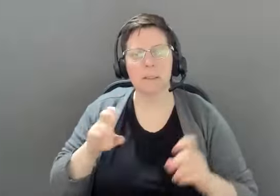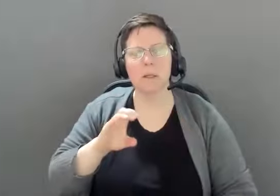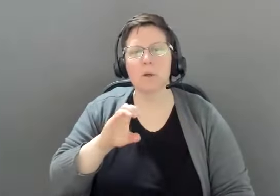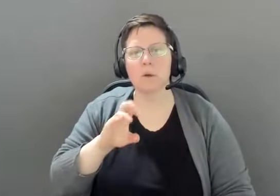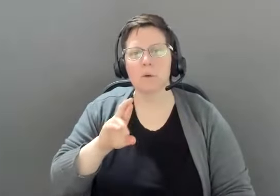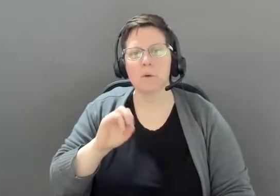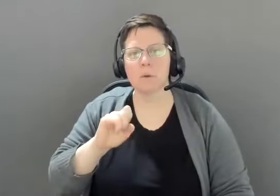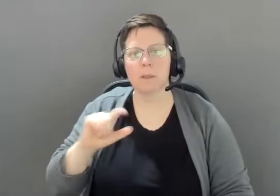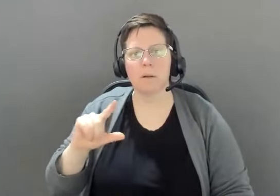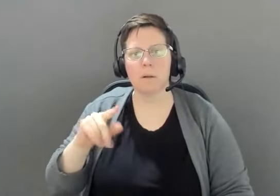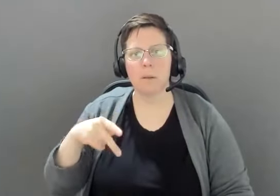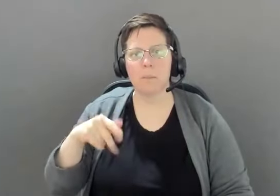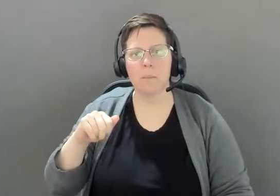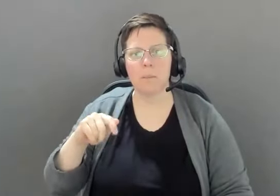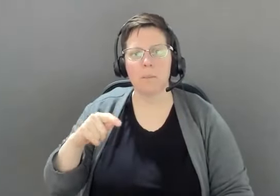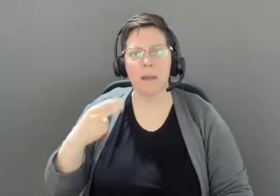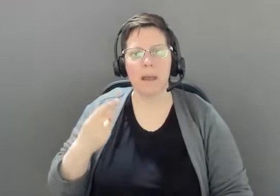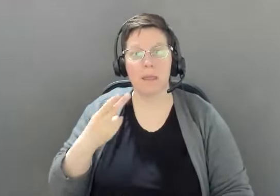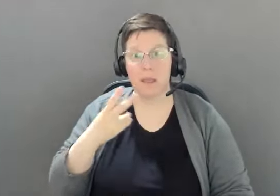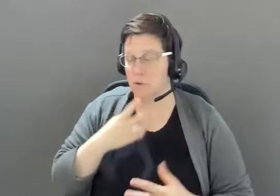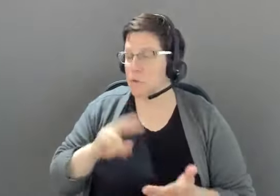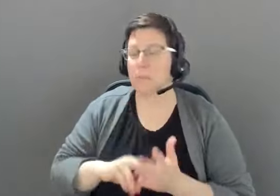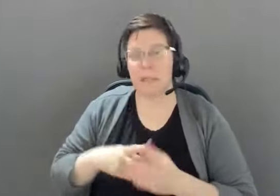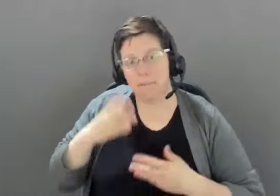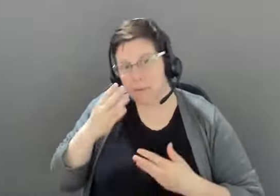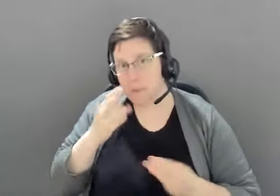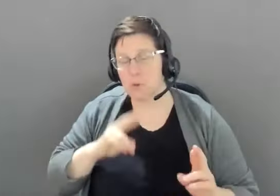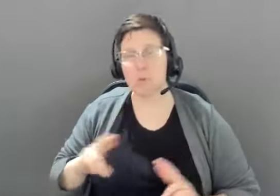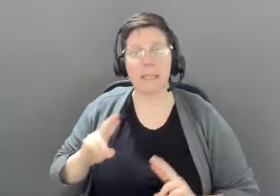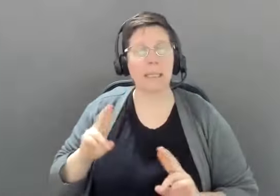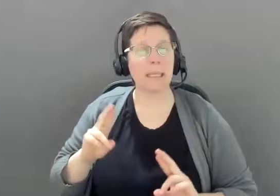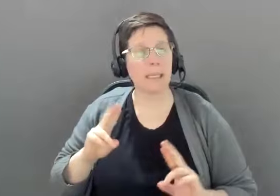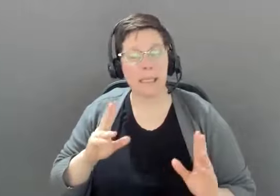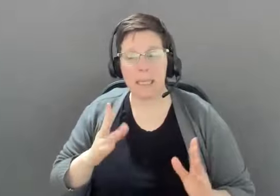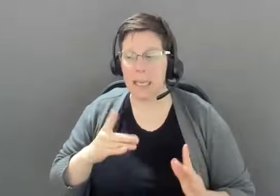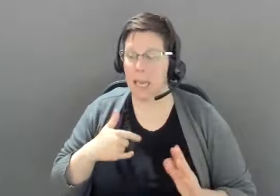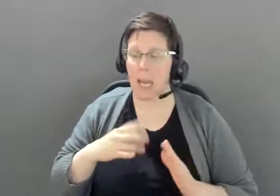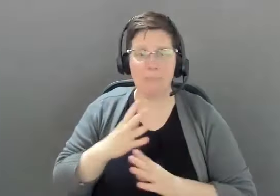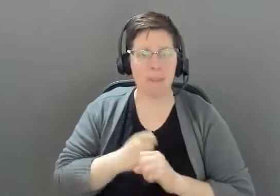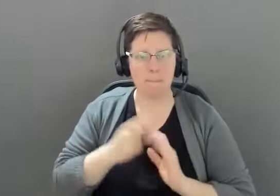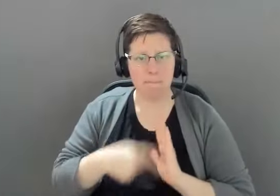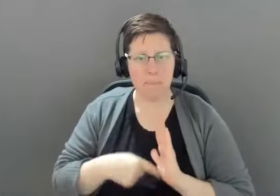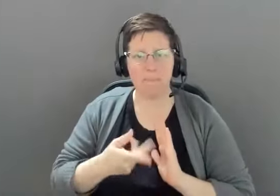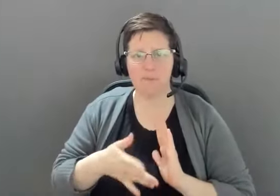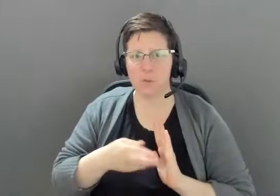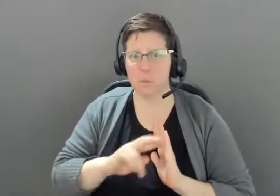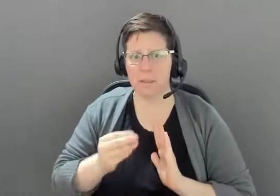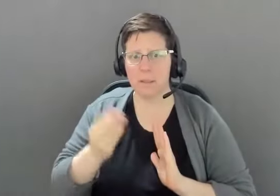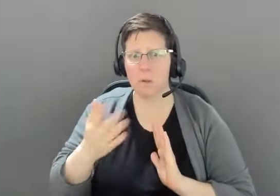all of our information, we had our briefing note, we needed to actually sit down and say, okay, what is realistic in terms of our path forward? What's